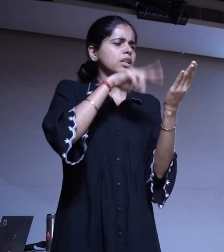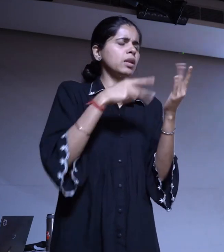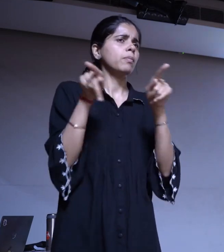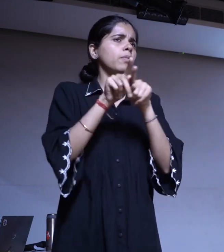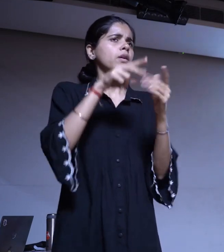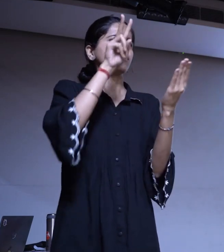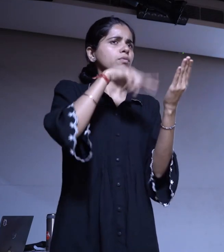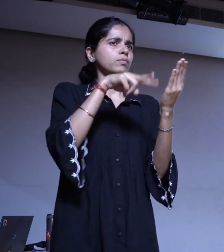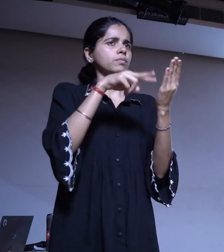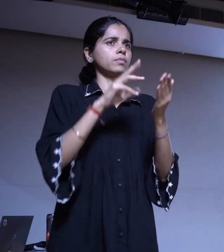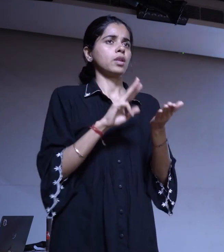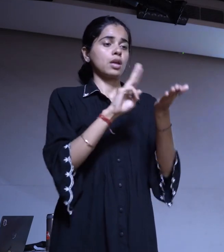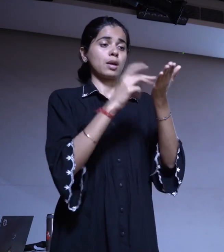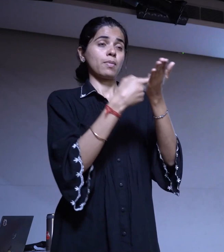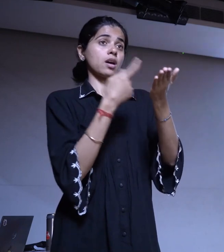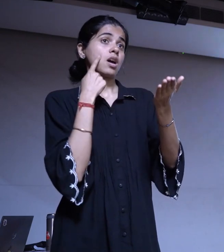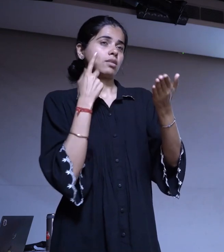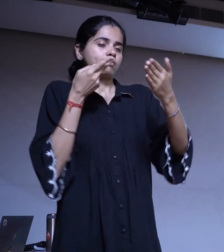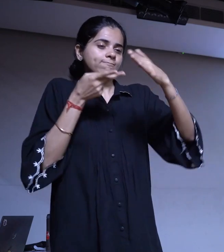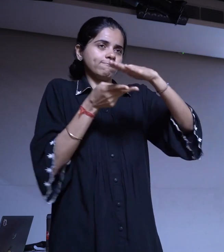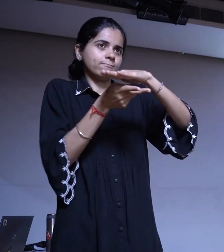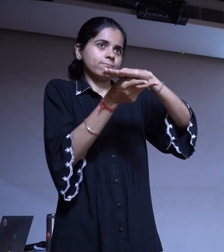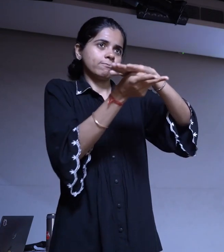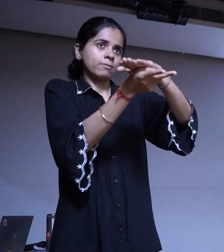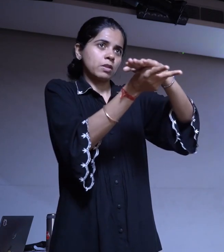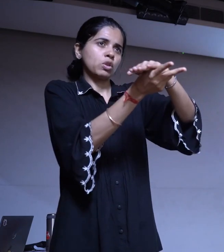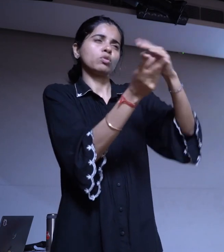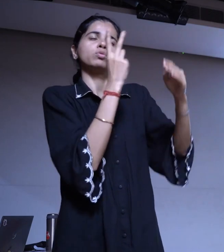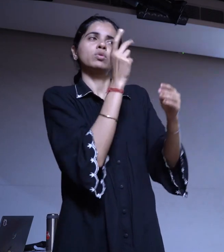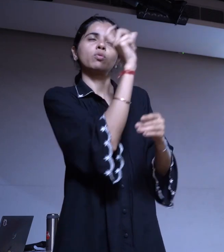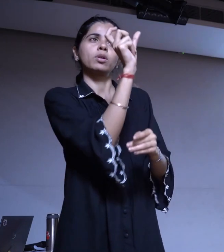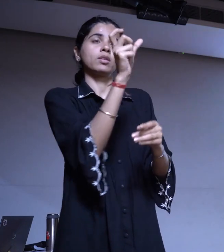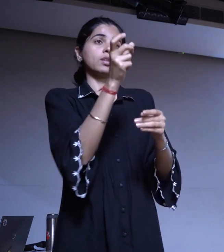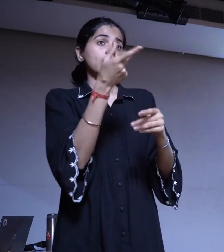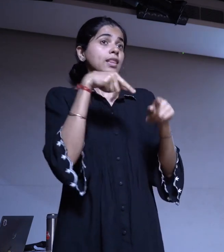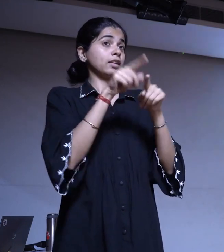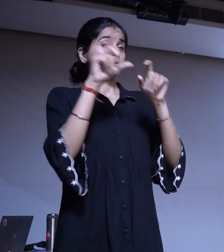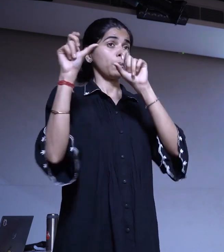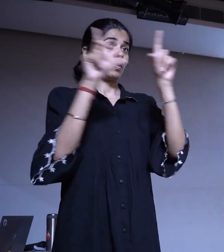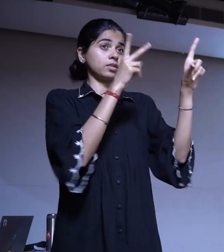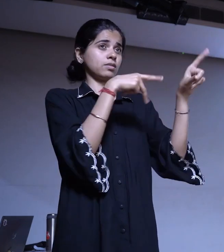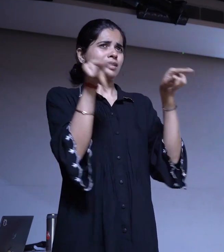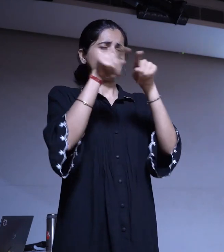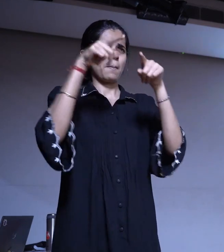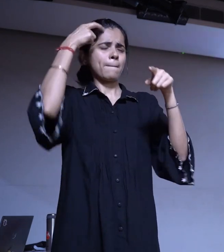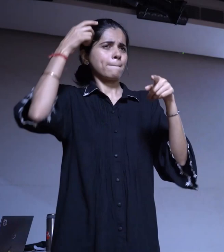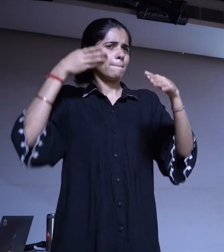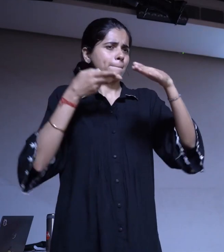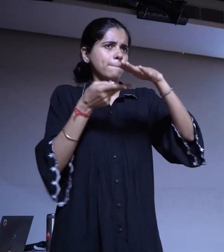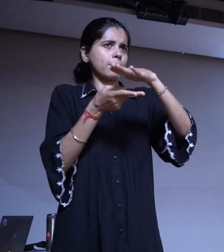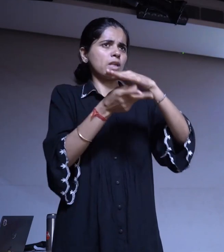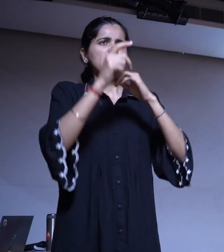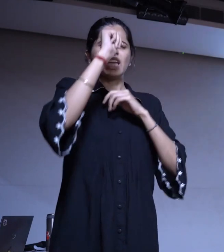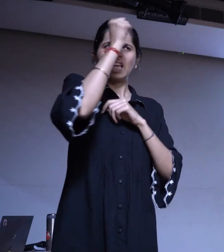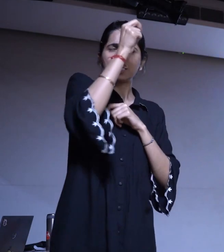read so I won't get into details for lack of time but you can see that the pathways are very similar between